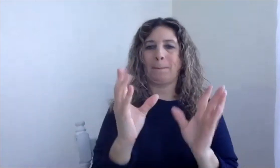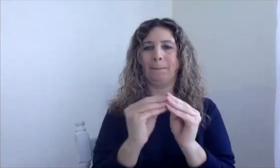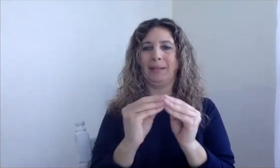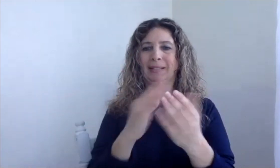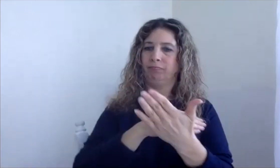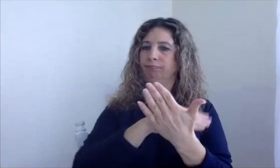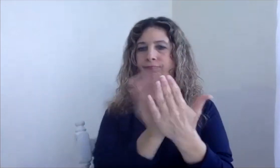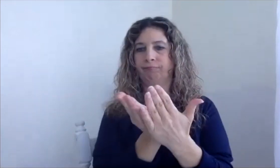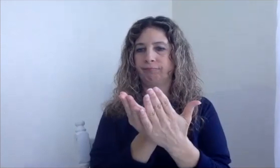second opportunity.